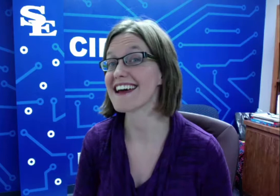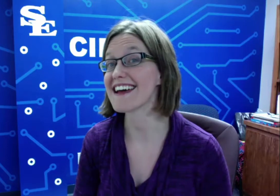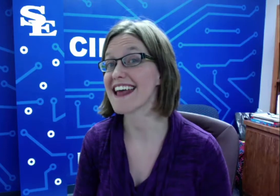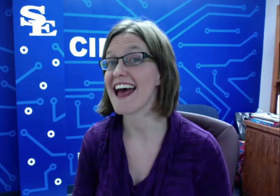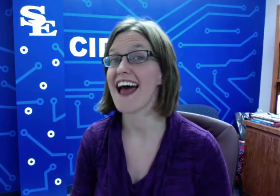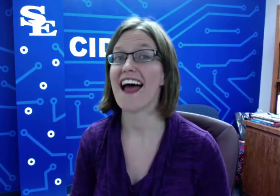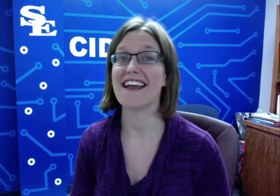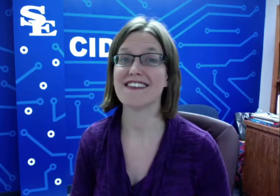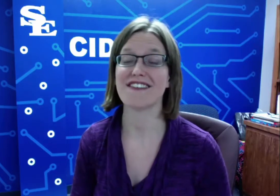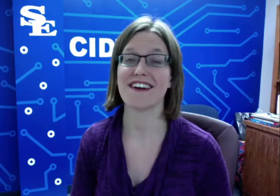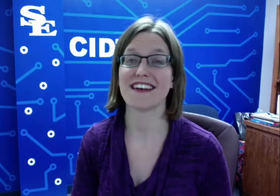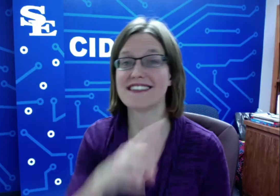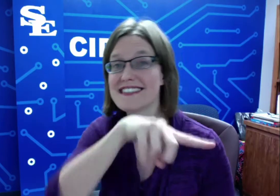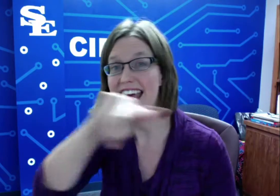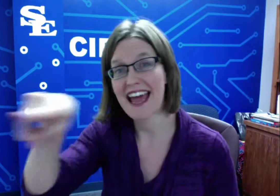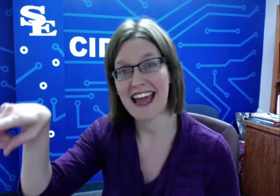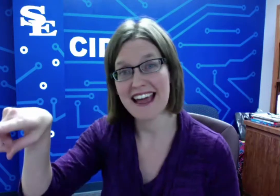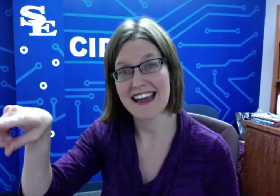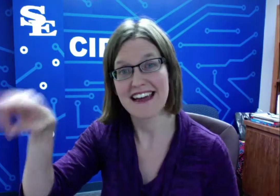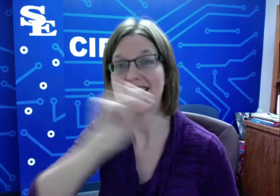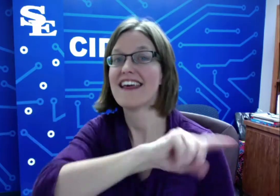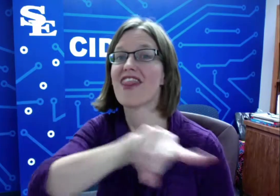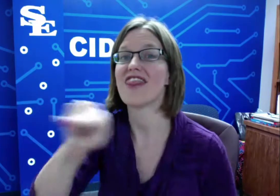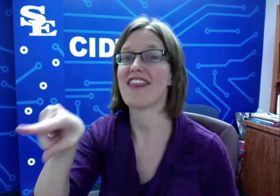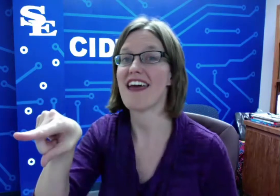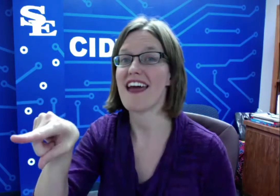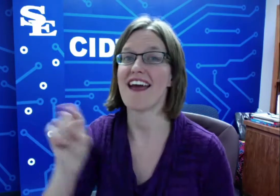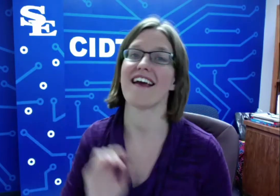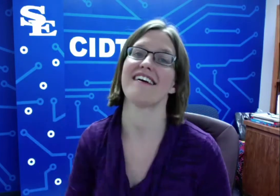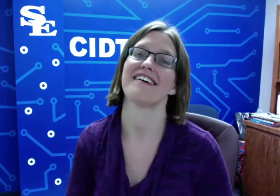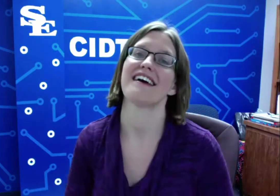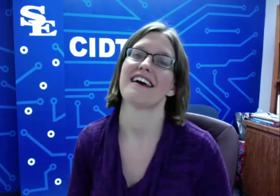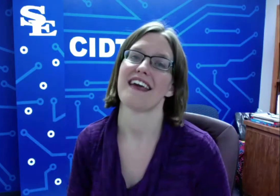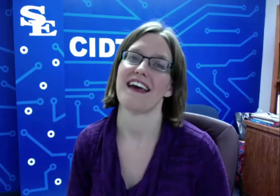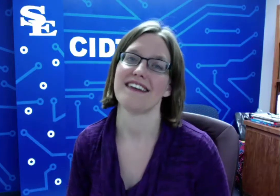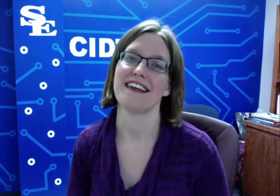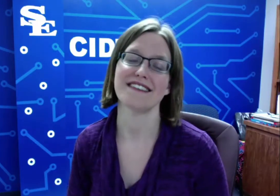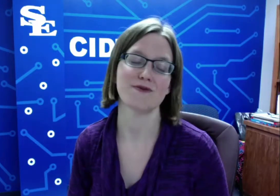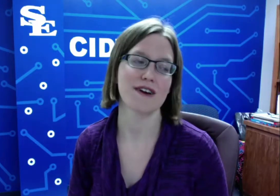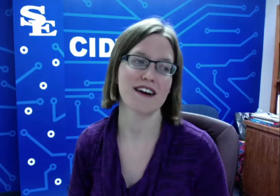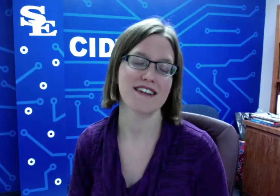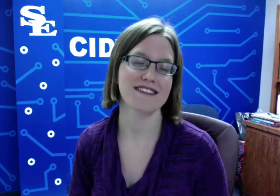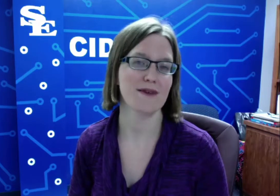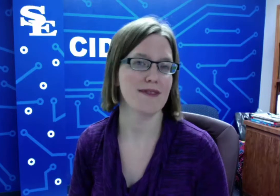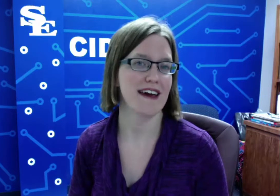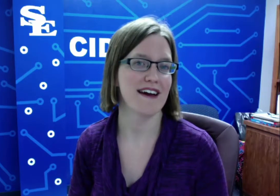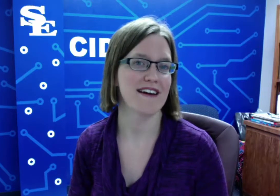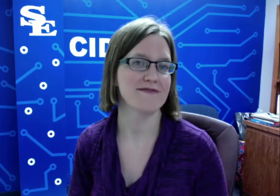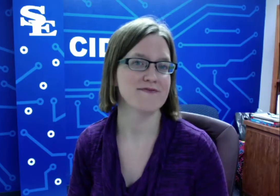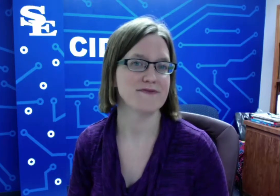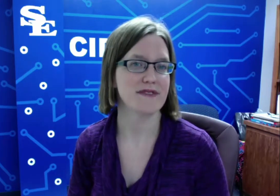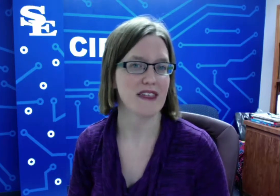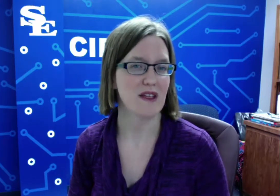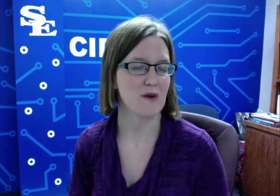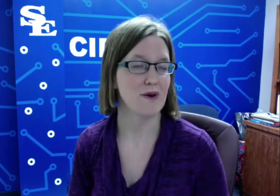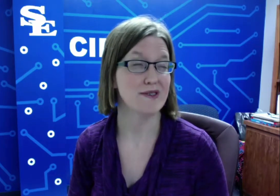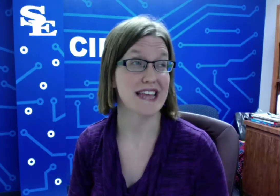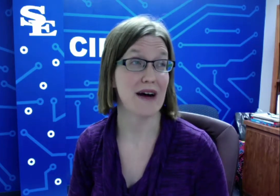it? And the word is they. They. Okay, next word. It's up there. What was that